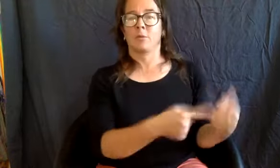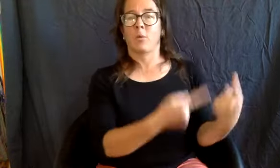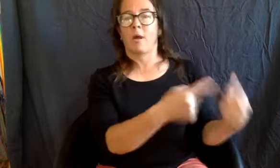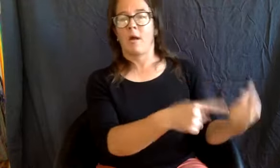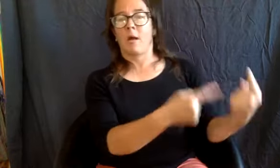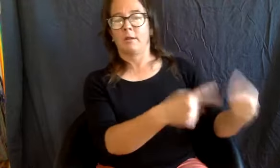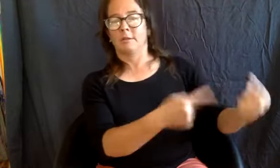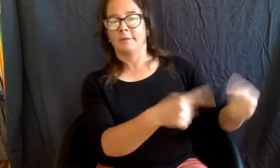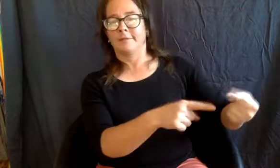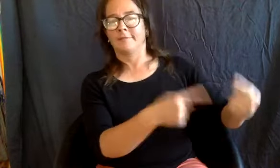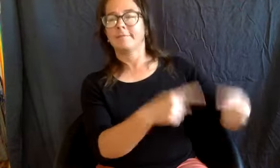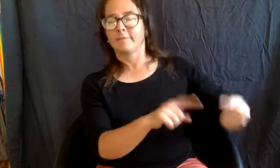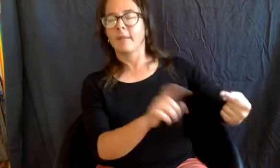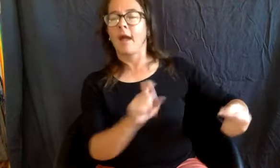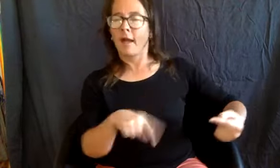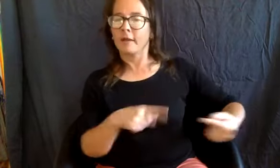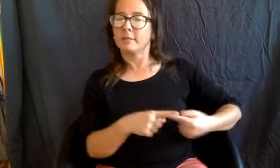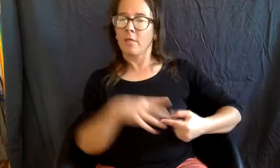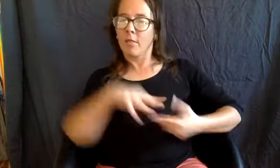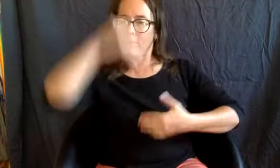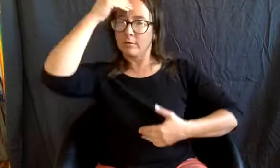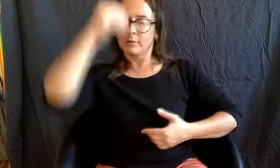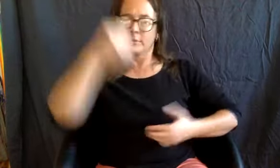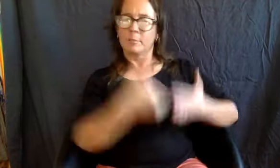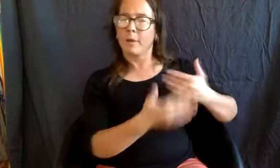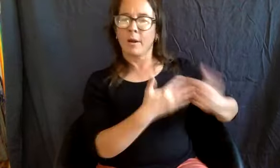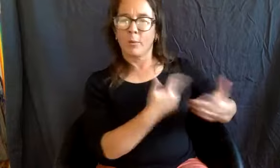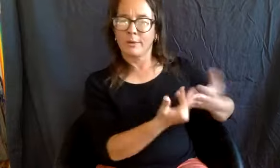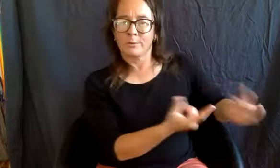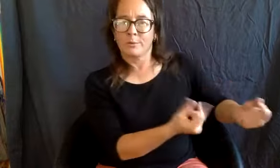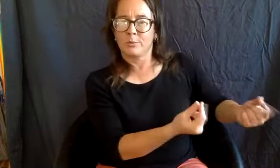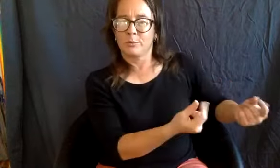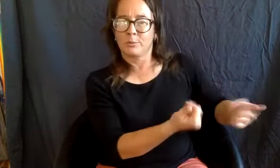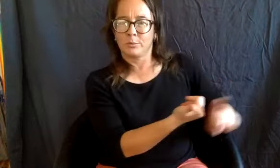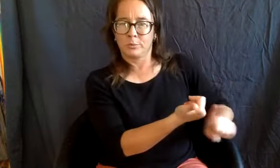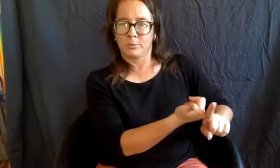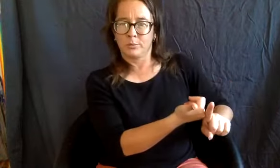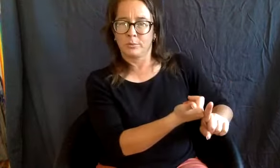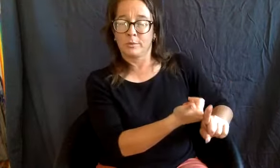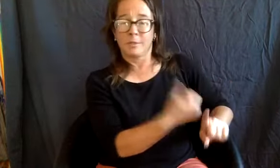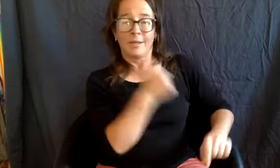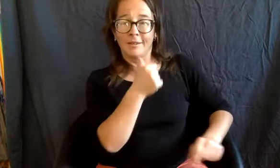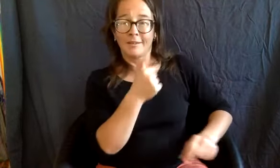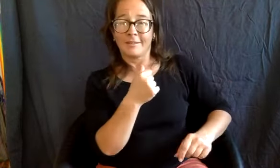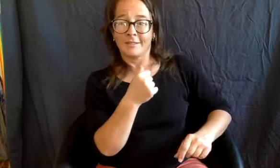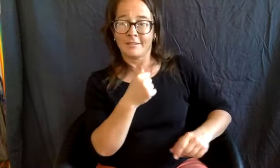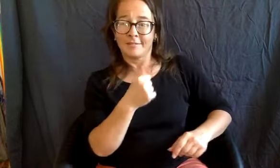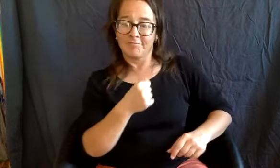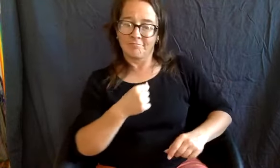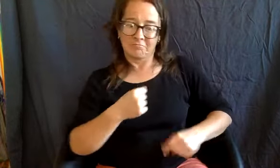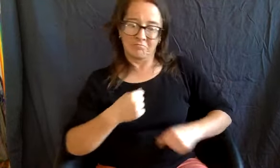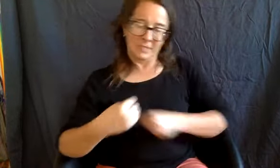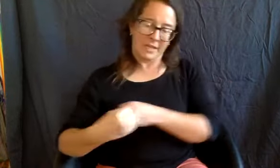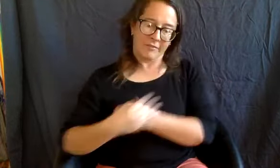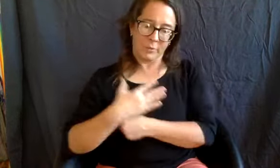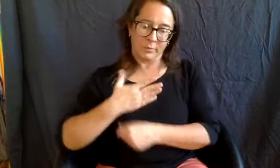conditions, because that's what I really had to learn, that no matter what happened to my son or what he was doing, and again, I